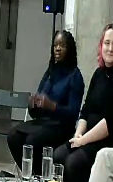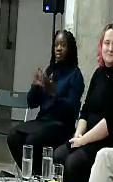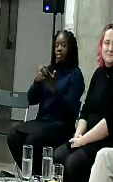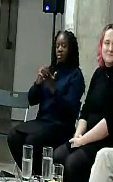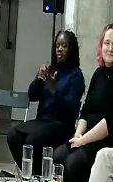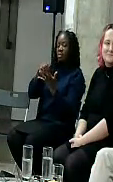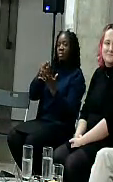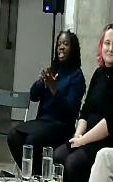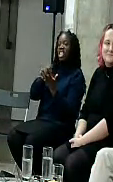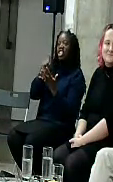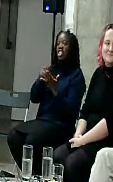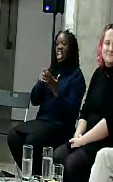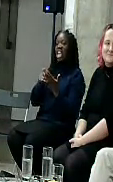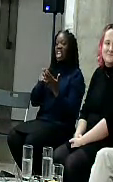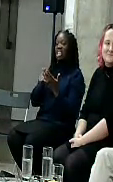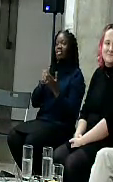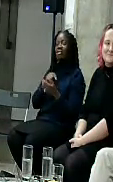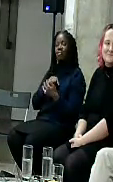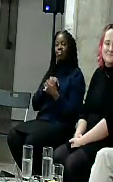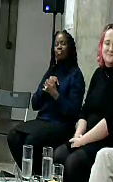Cheney was a bit of his